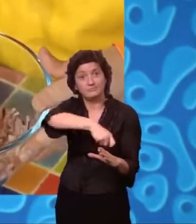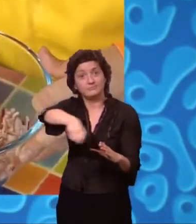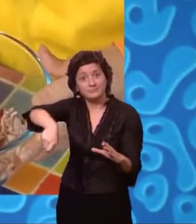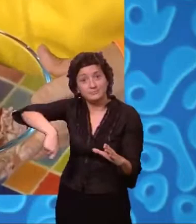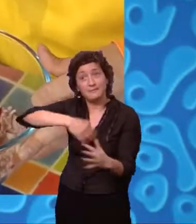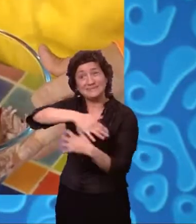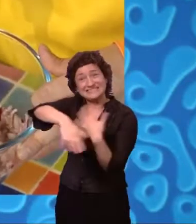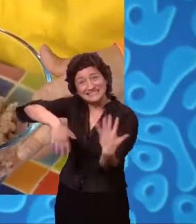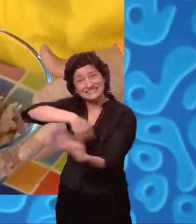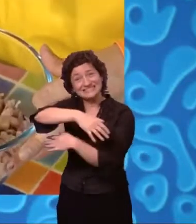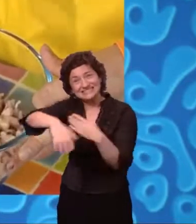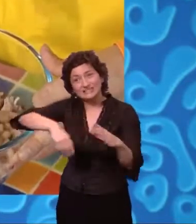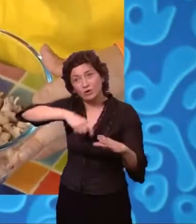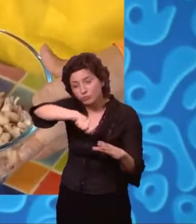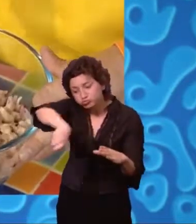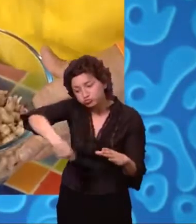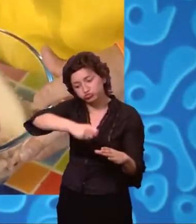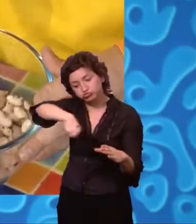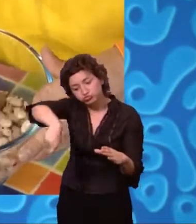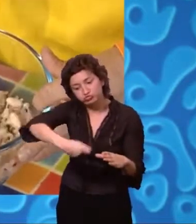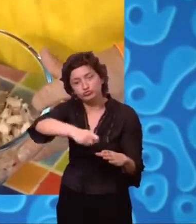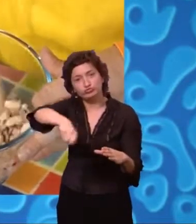like this.